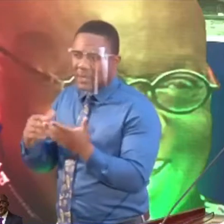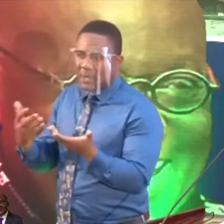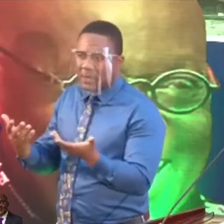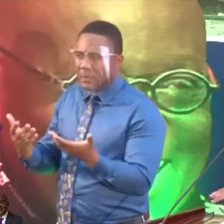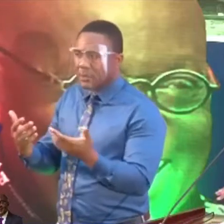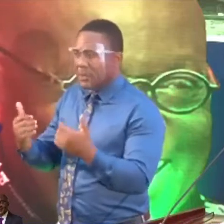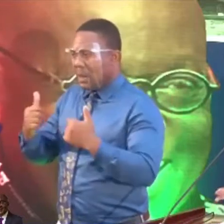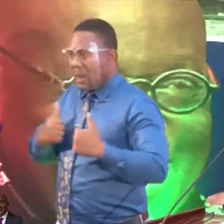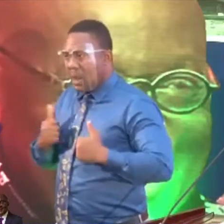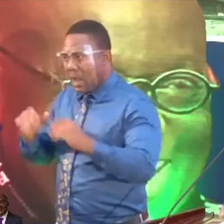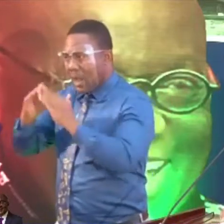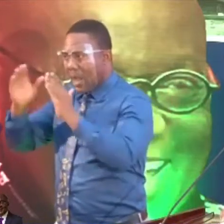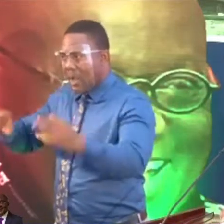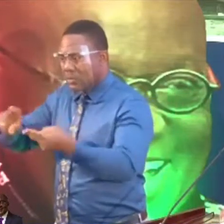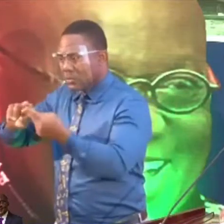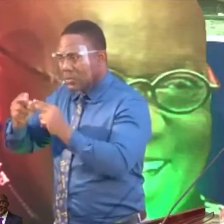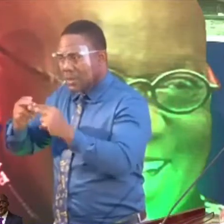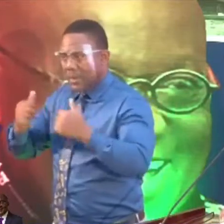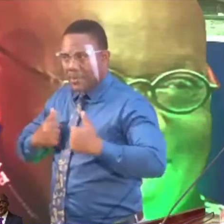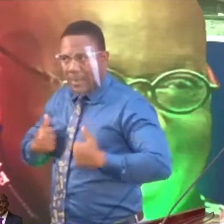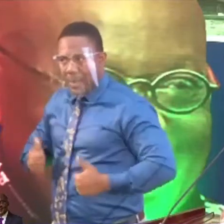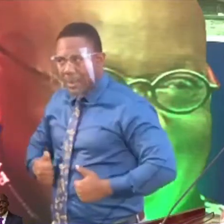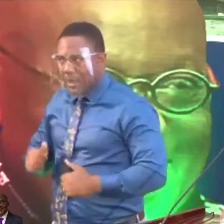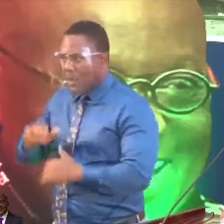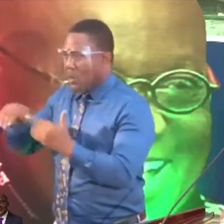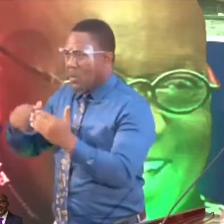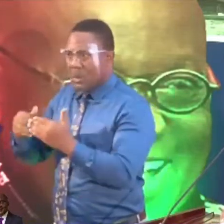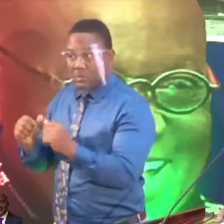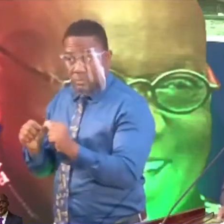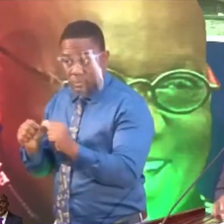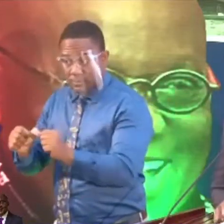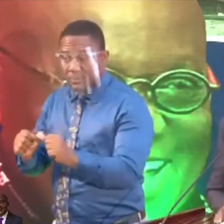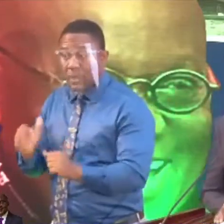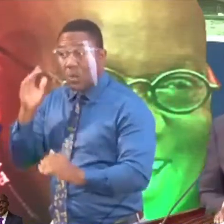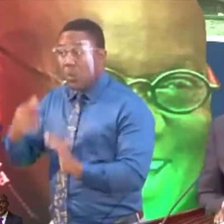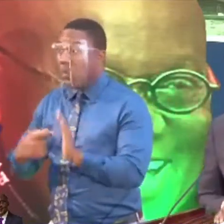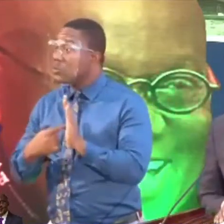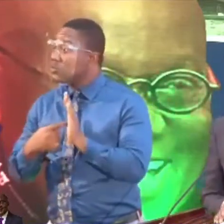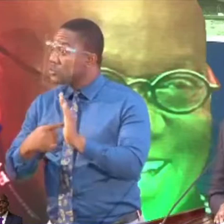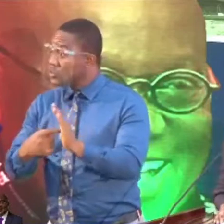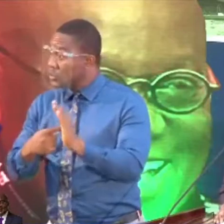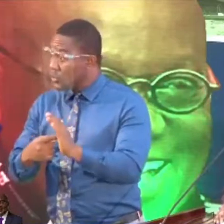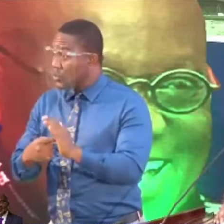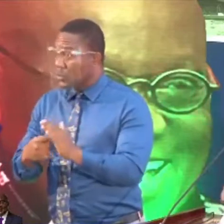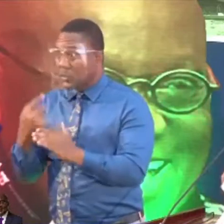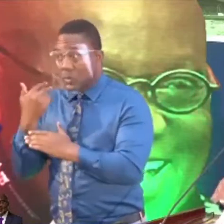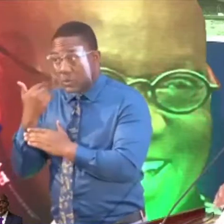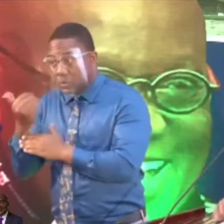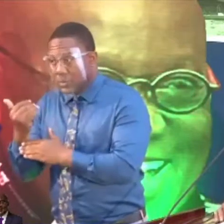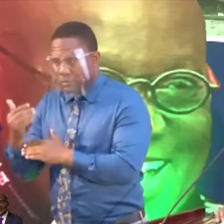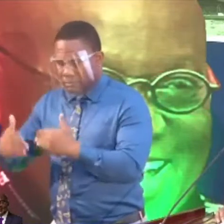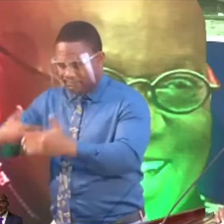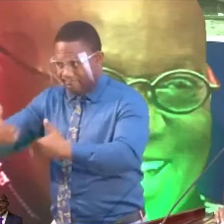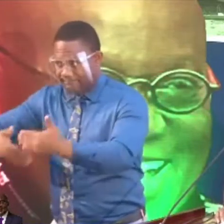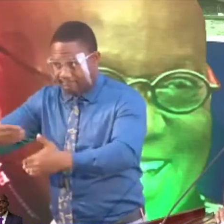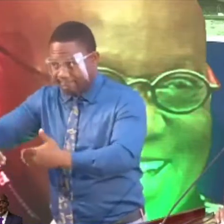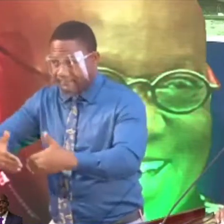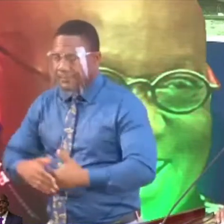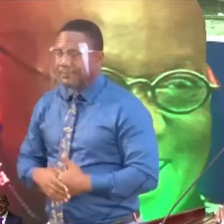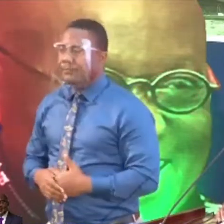to all these projects is ongoing. I will demonstrate the use of this portal later on in this